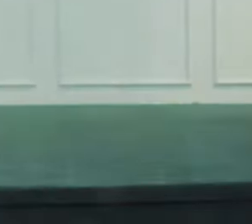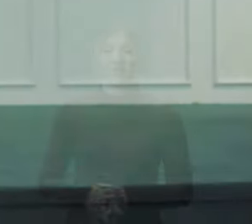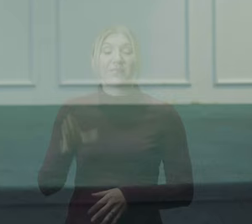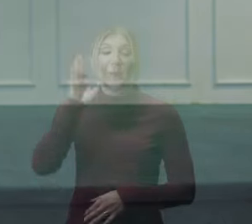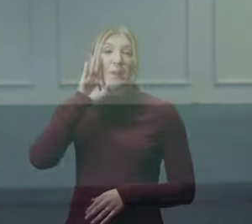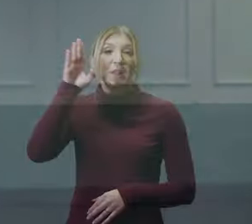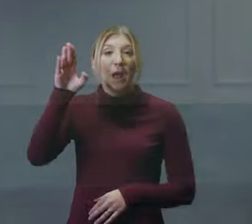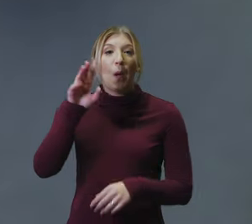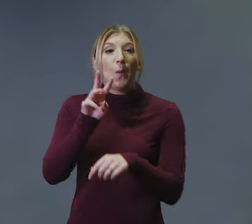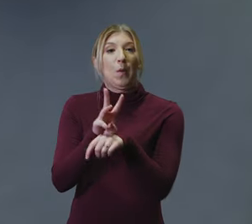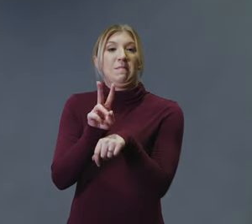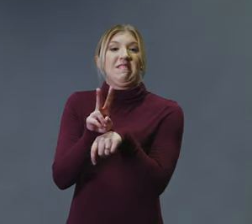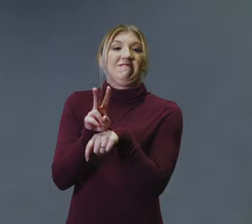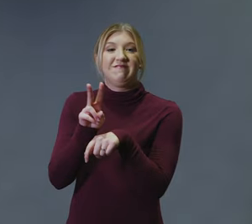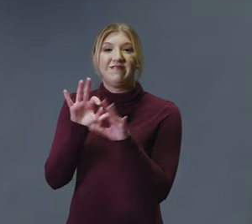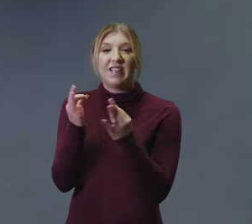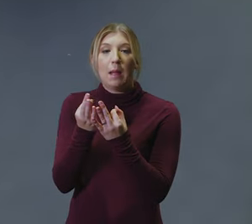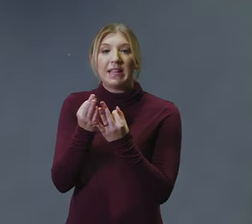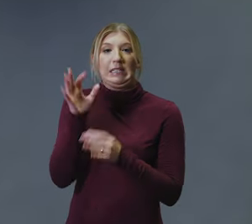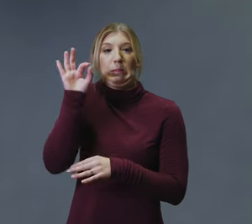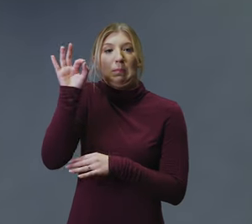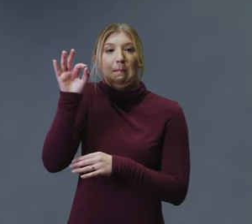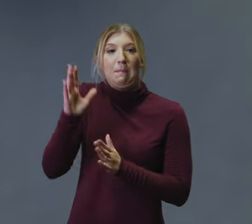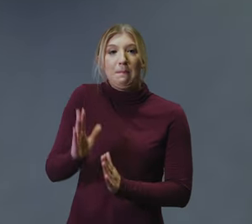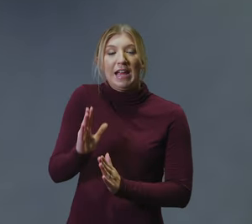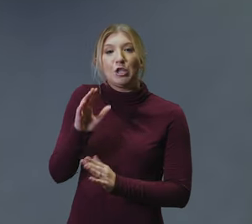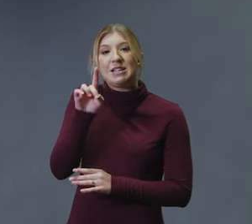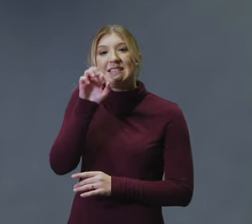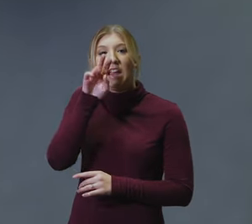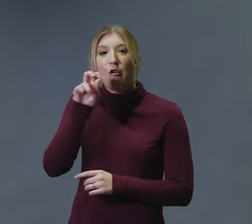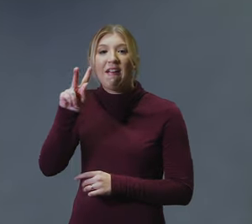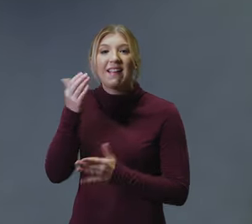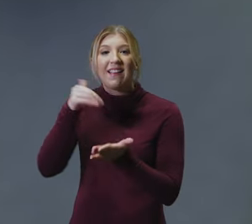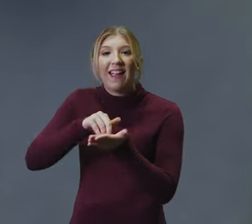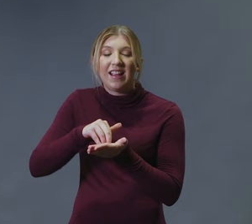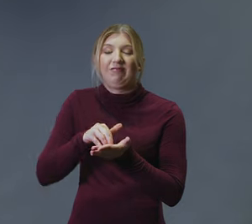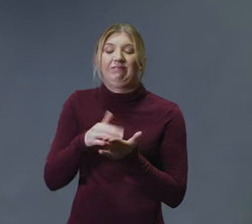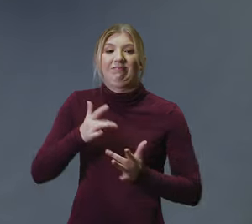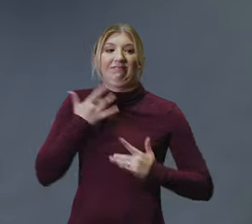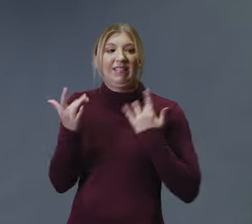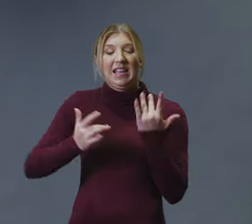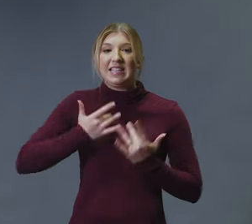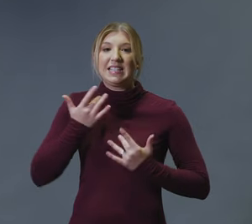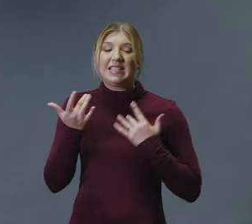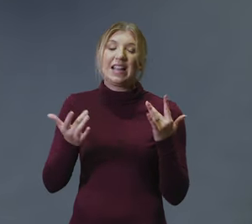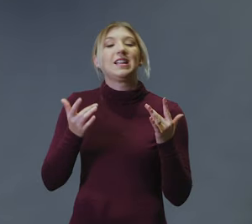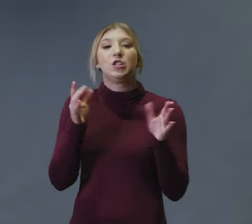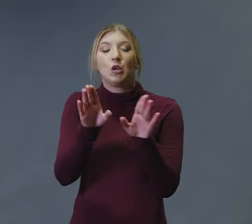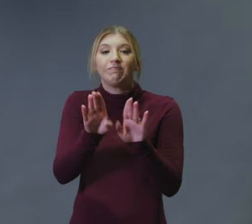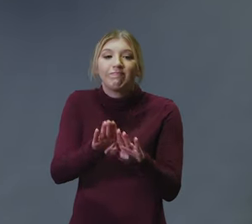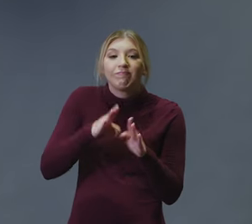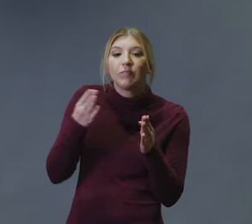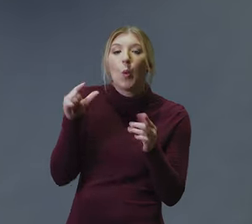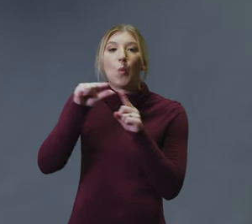Well, hello there, Woodman family. It is Pastor Derek again. I'm so excited to have another opportunity to open up the Word